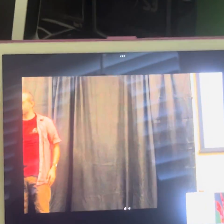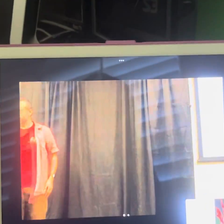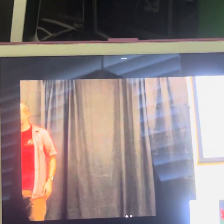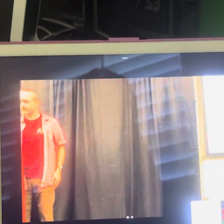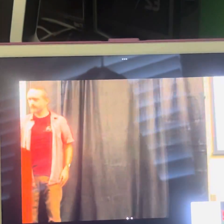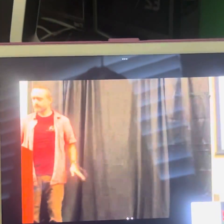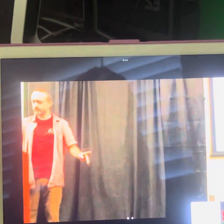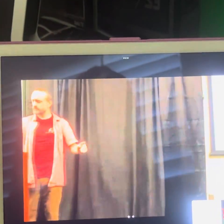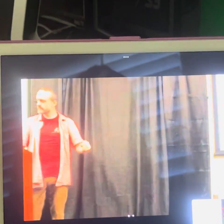Great.